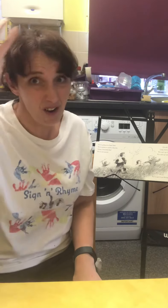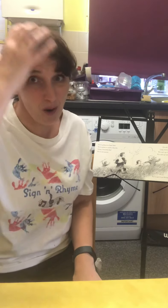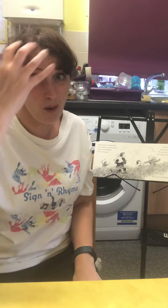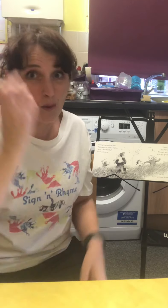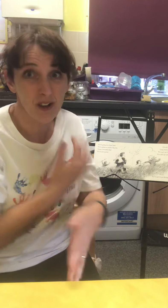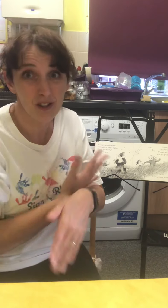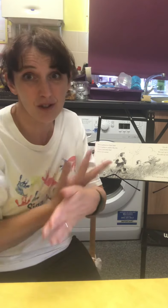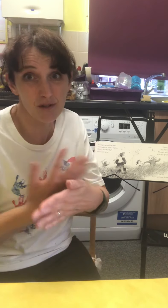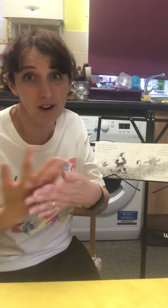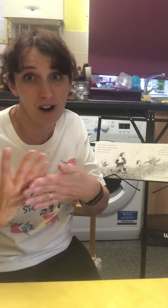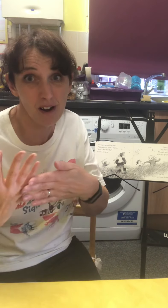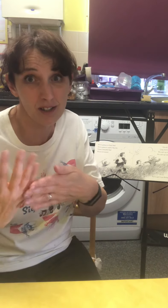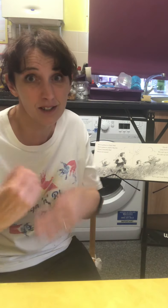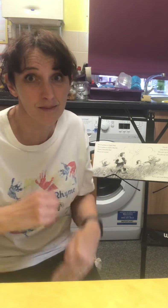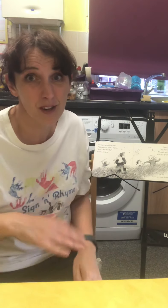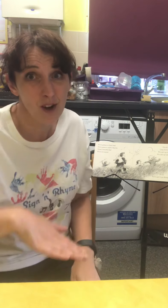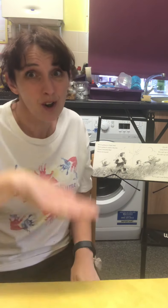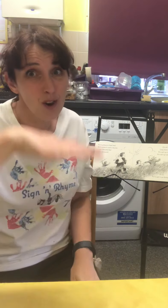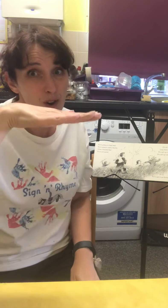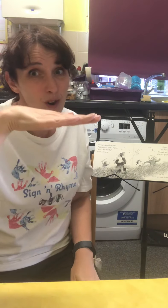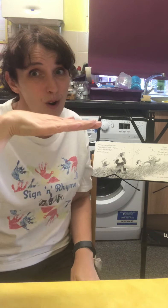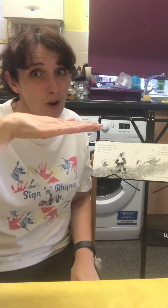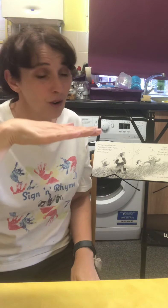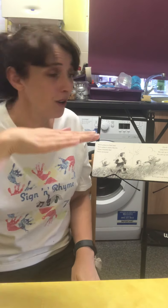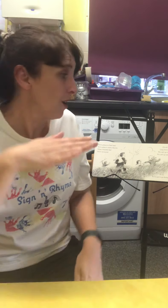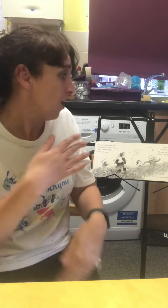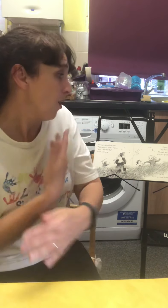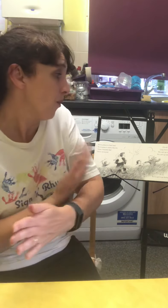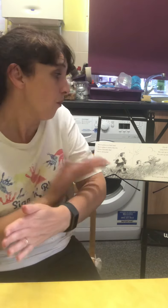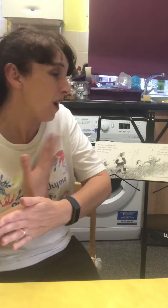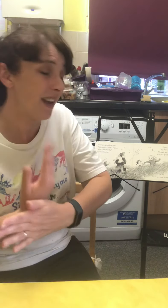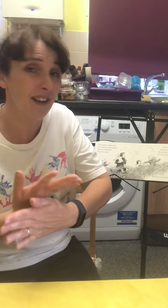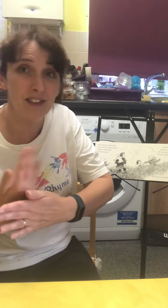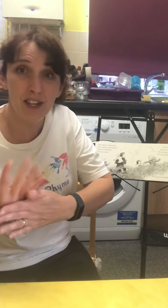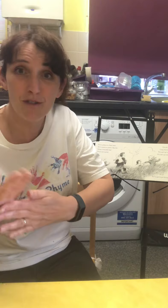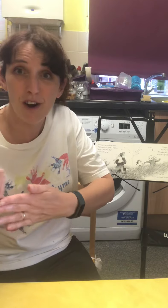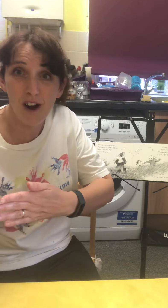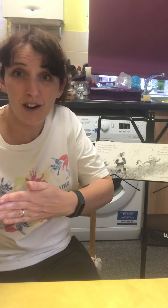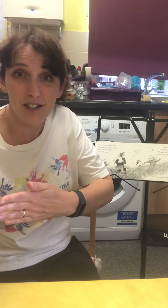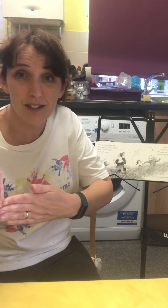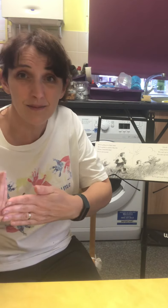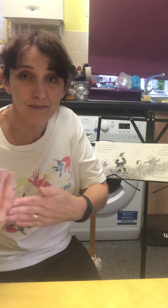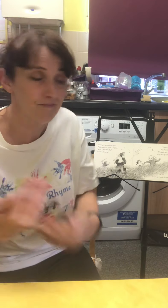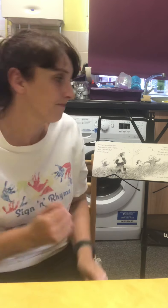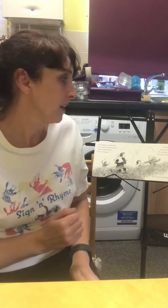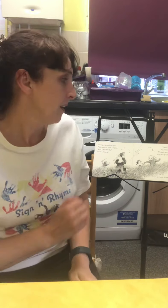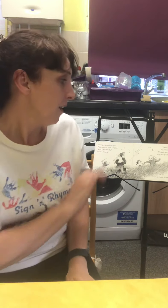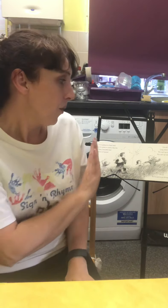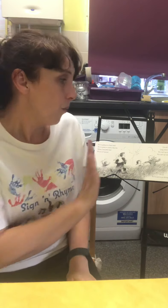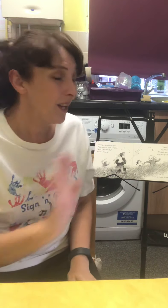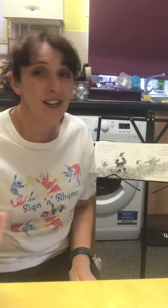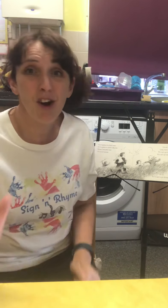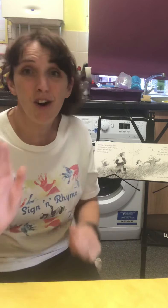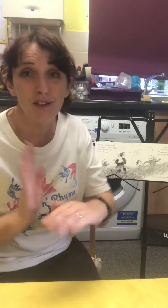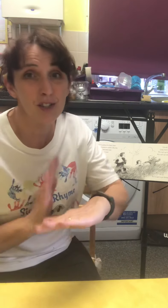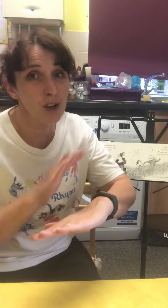Uh-oh, grass. Long, wavy grass. We can't go